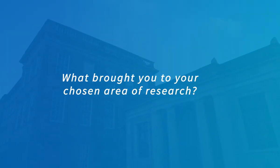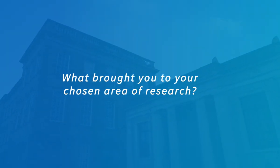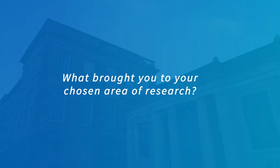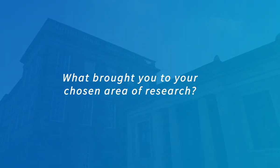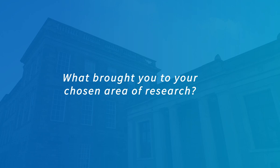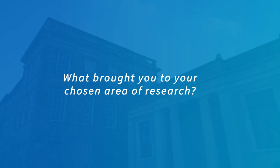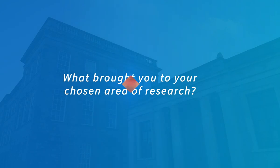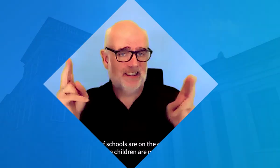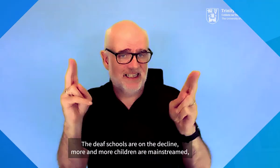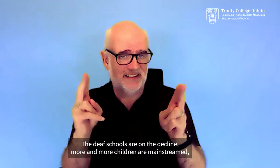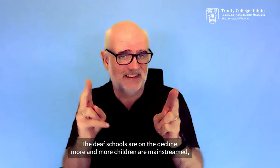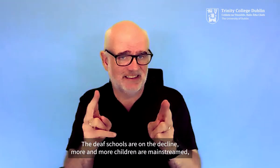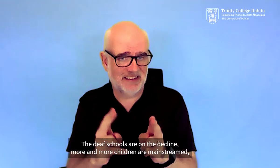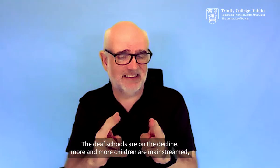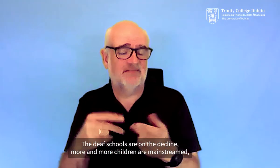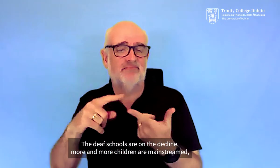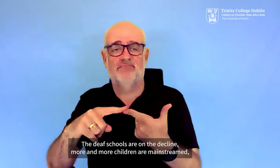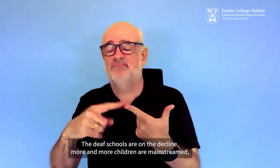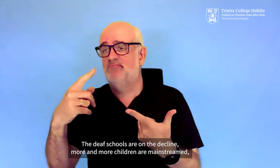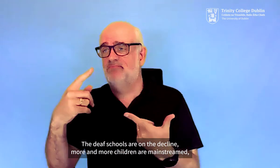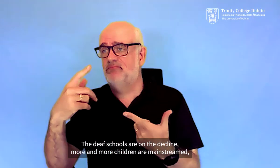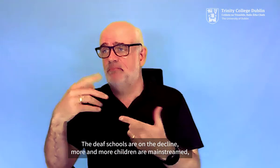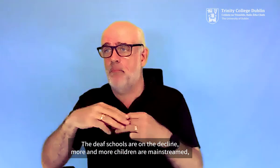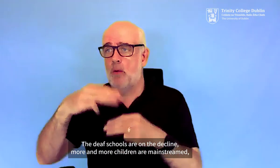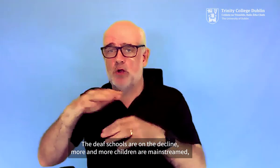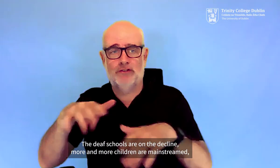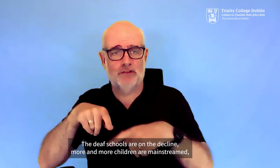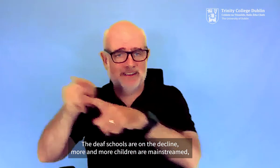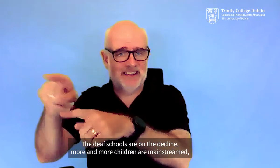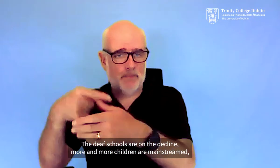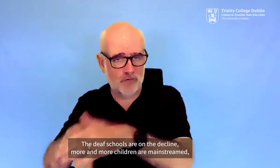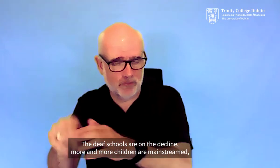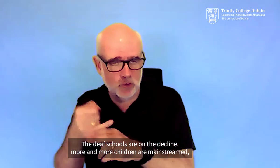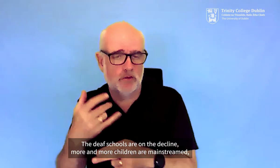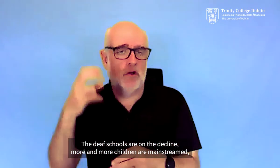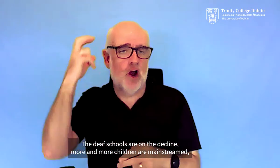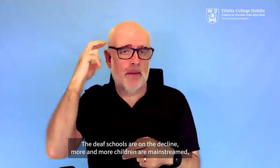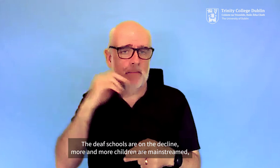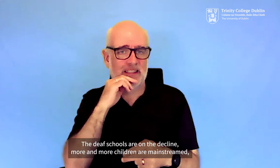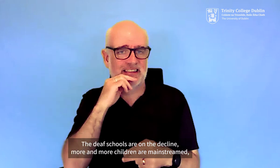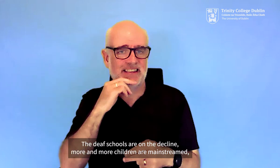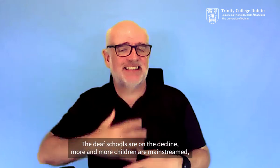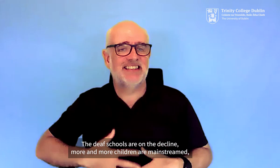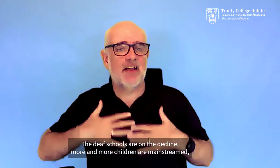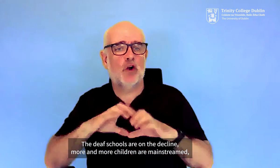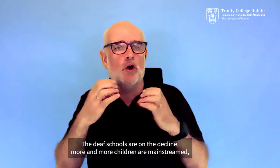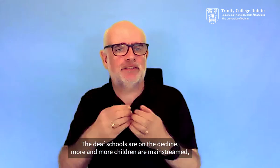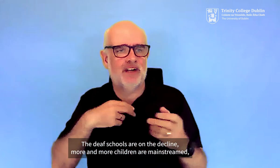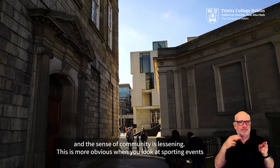The Deaf schools are on the decline. More and more children are being mainstreamed. And